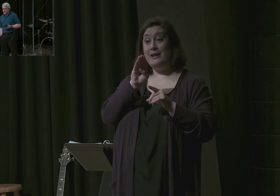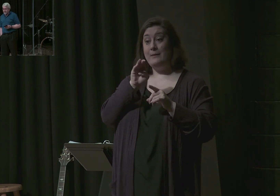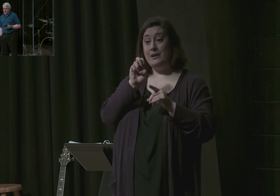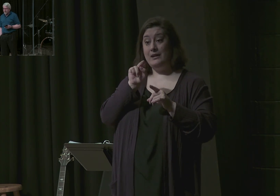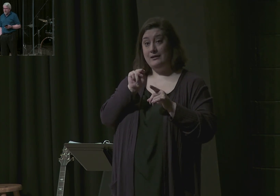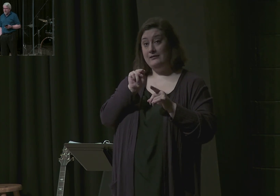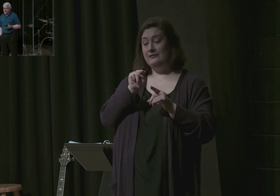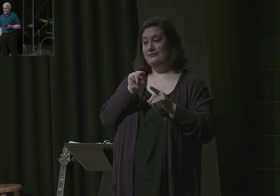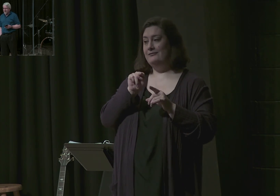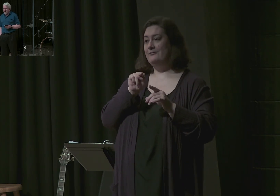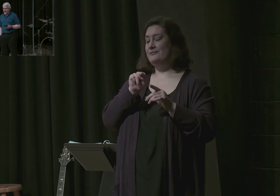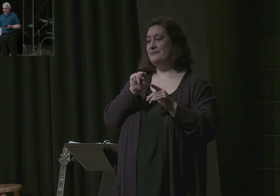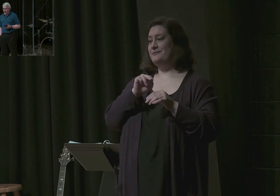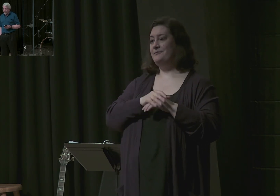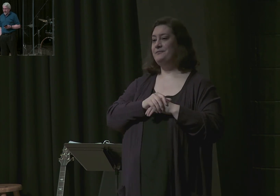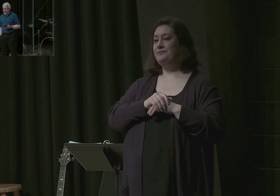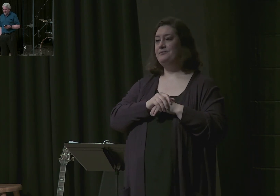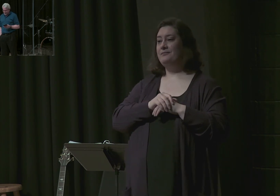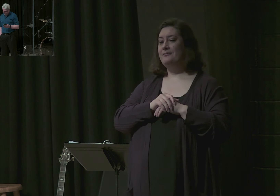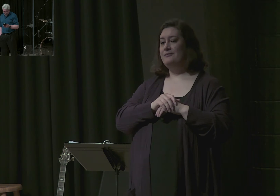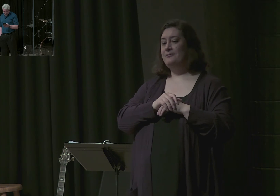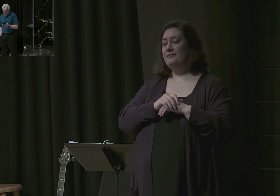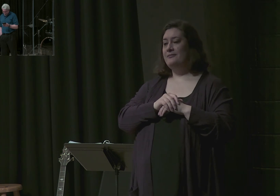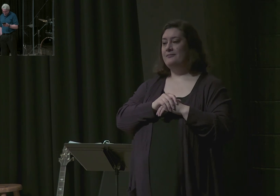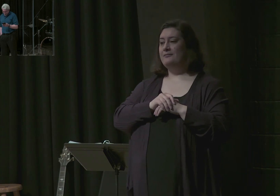game and won.